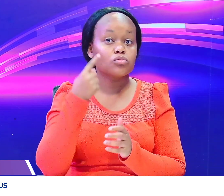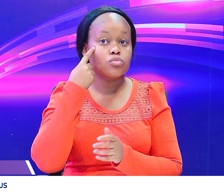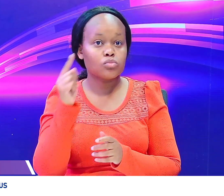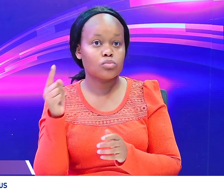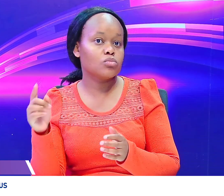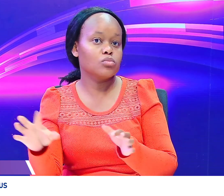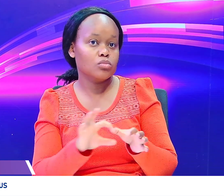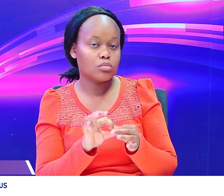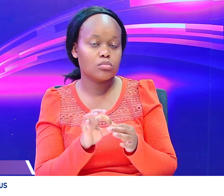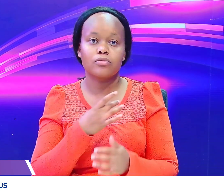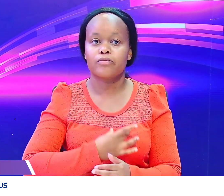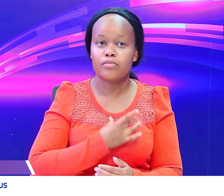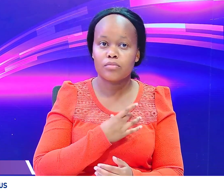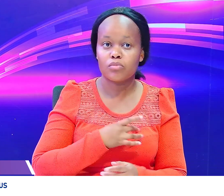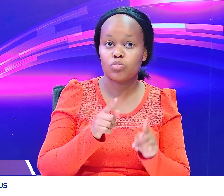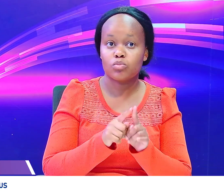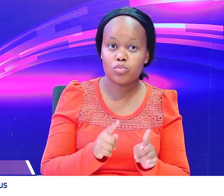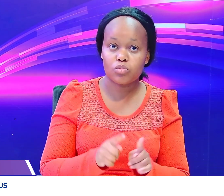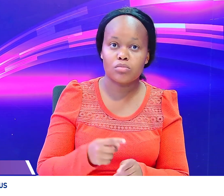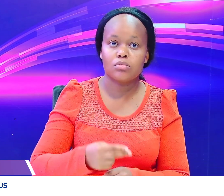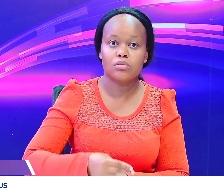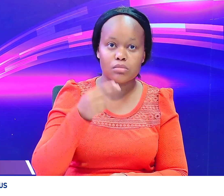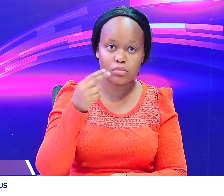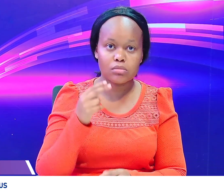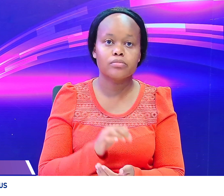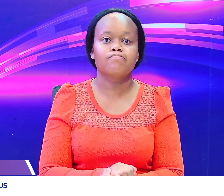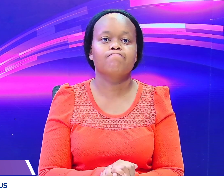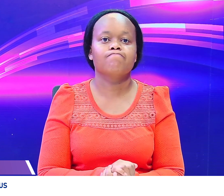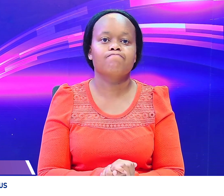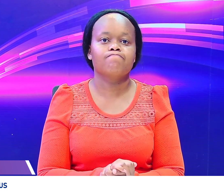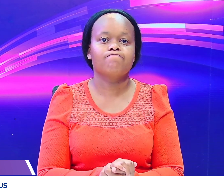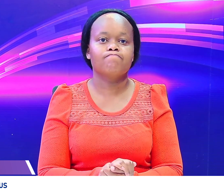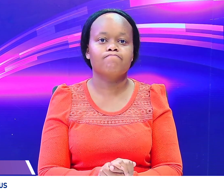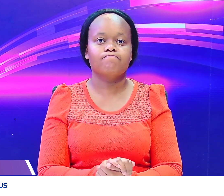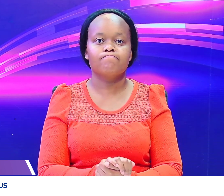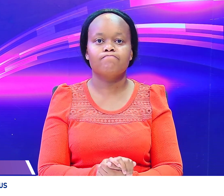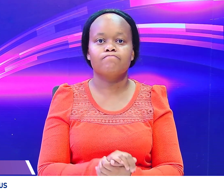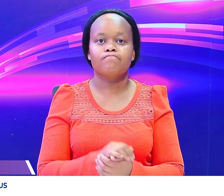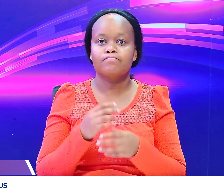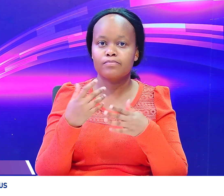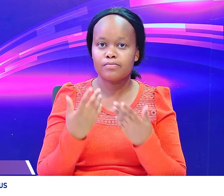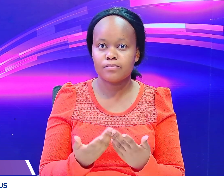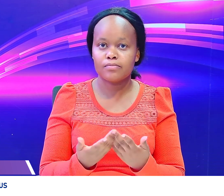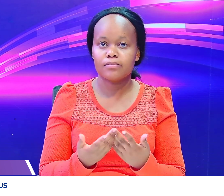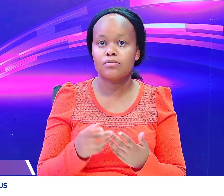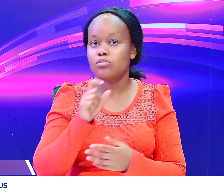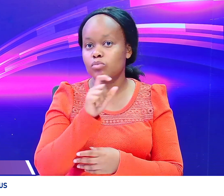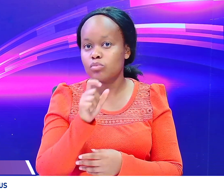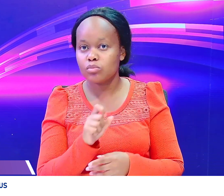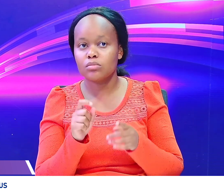Foreign Affairs, to discuss ongoing partnerships and explore new avenues for collaboration. The